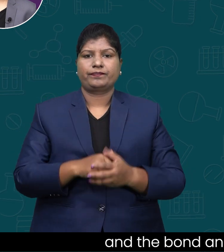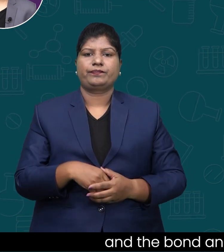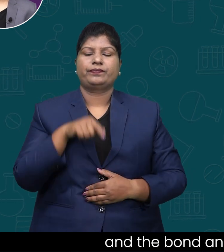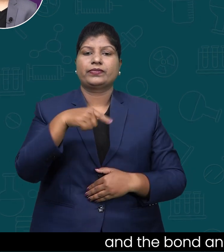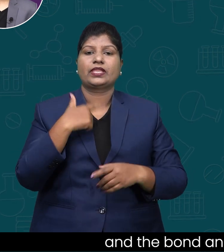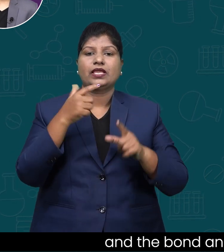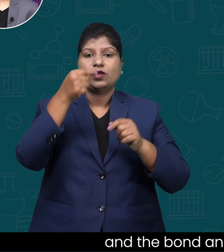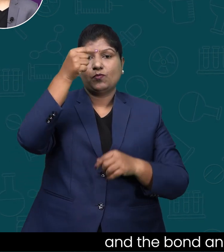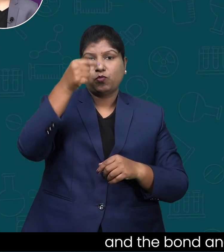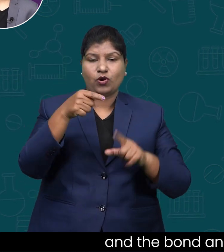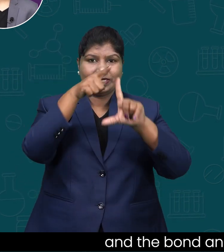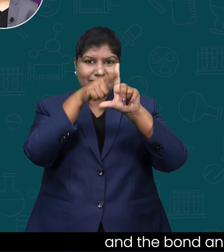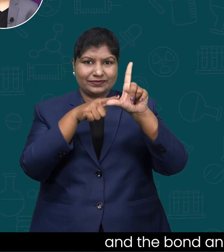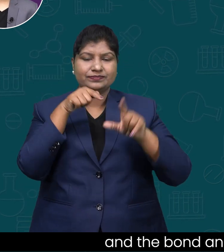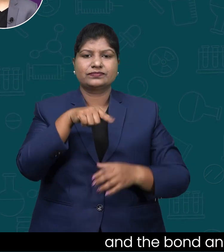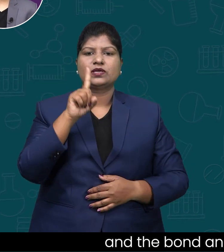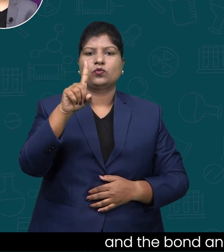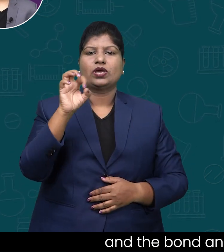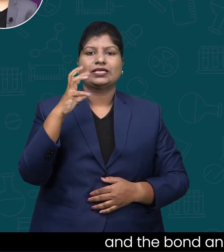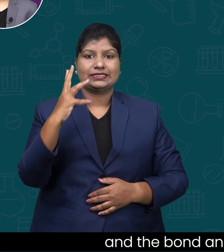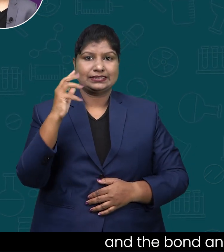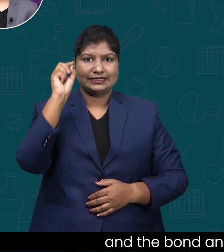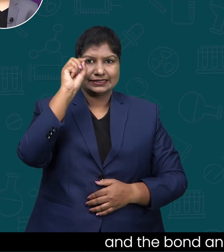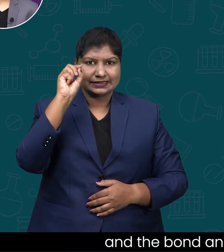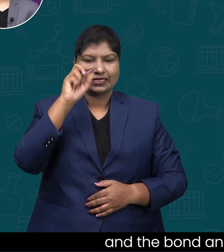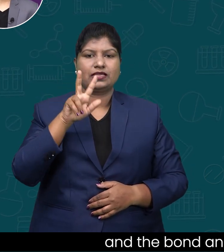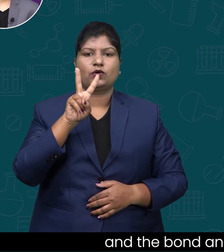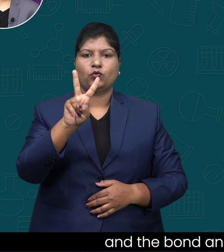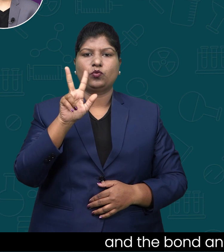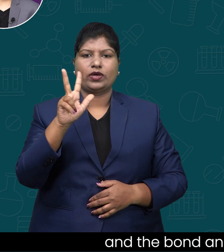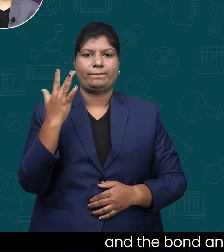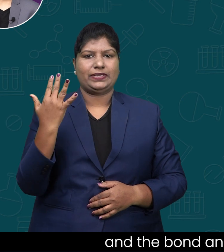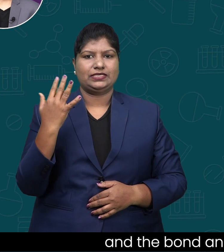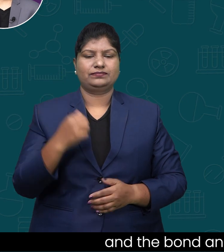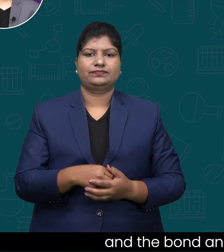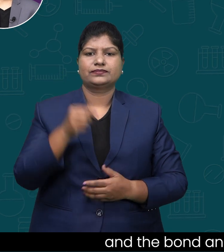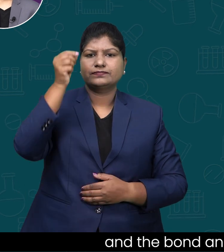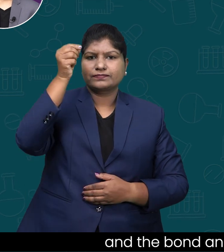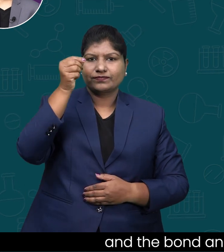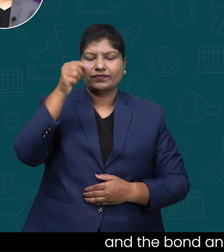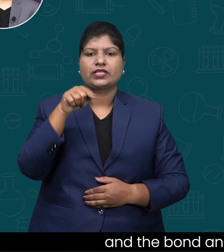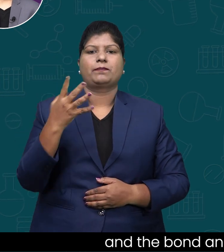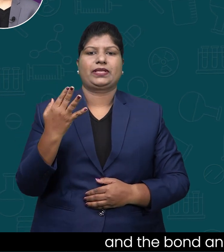angle expected is 109 degrees 28 minutes.